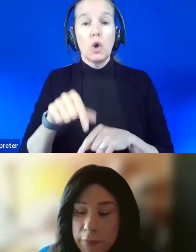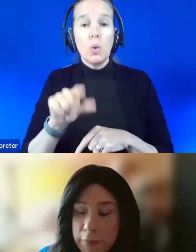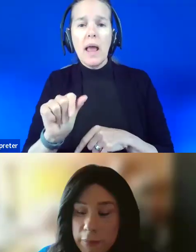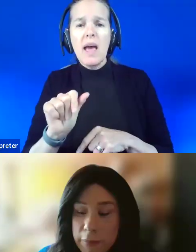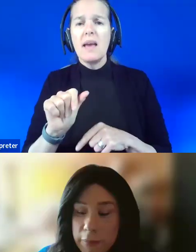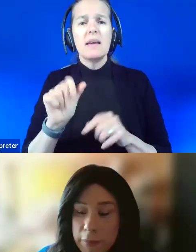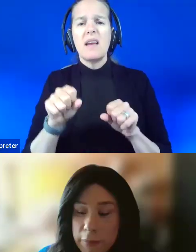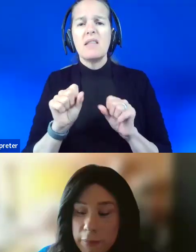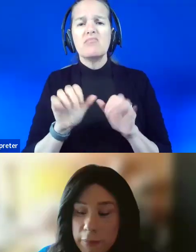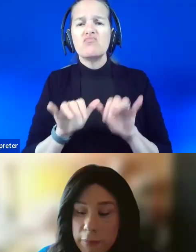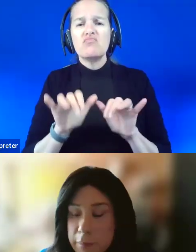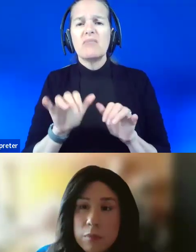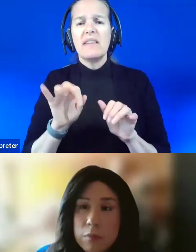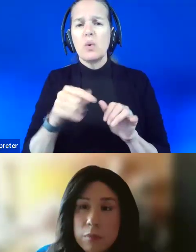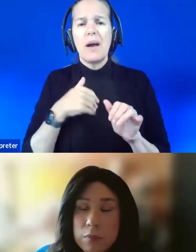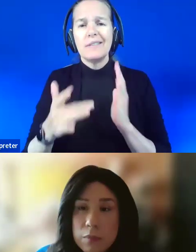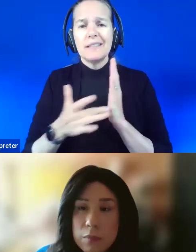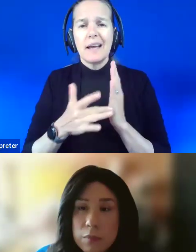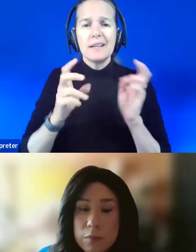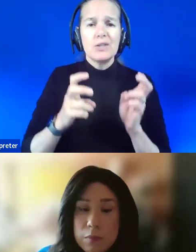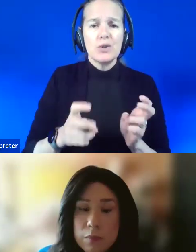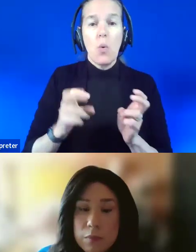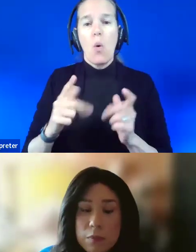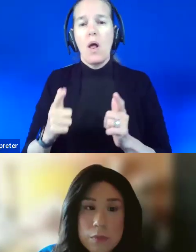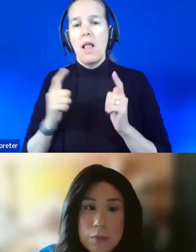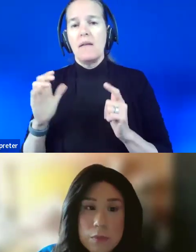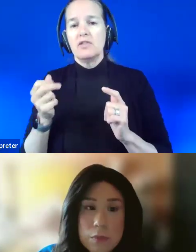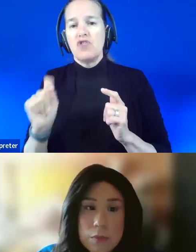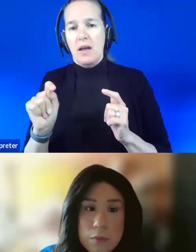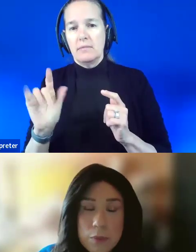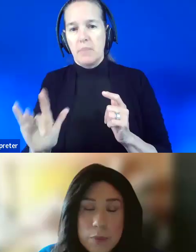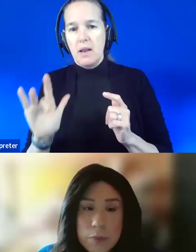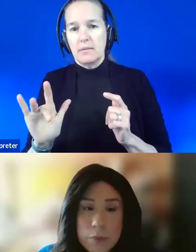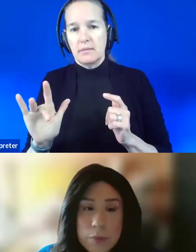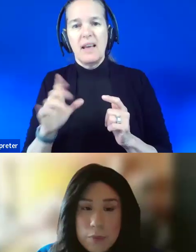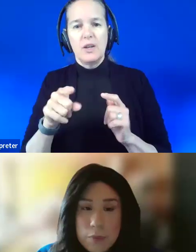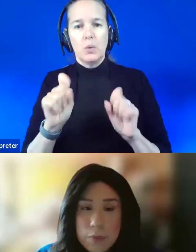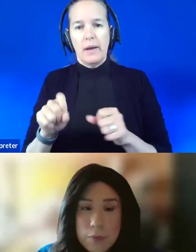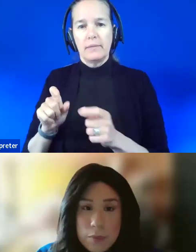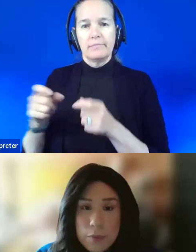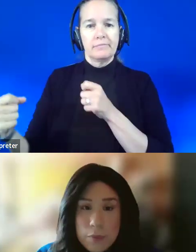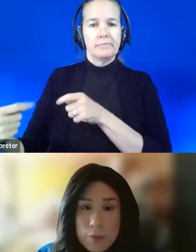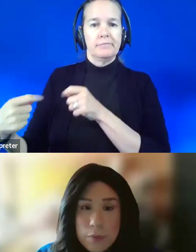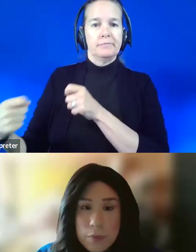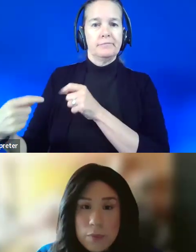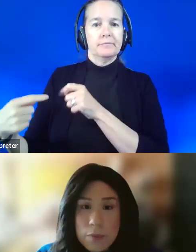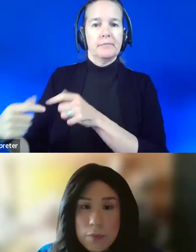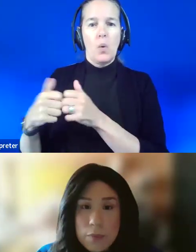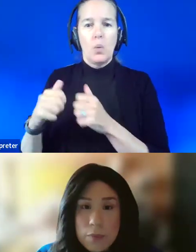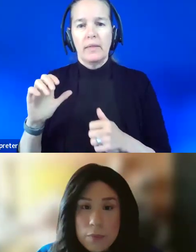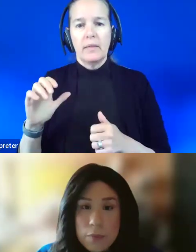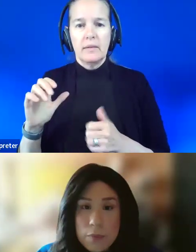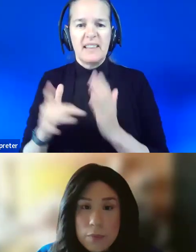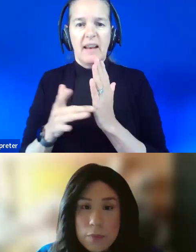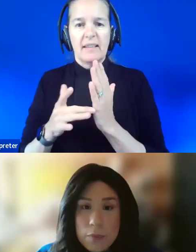have any tech issues, or you can click on the live chat button in the menu bar and use the technical support chat room. And if neither of